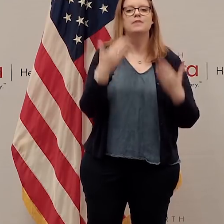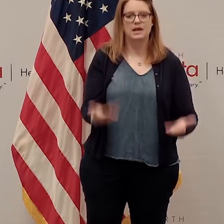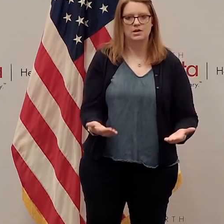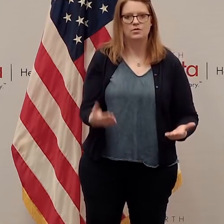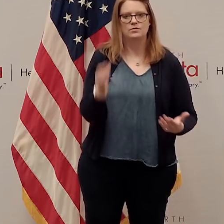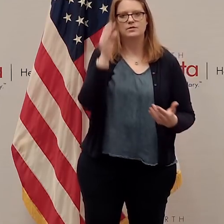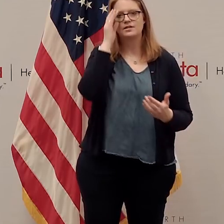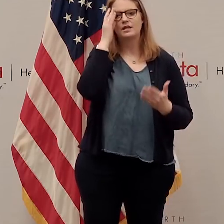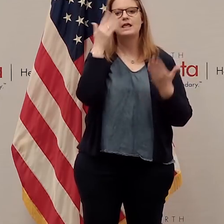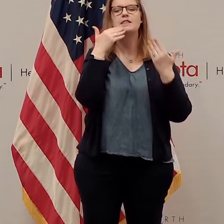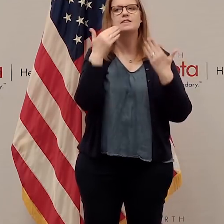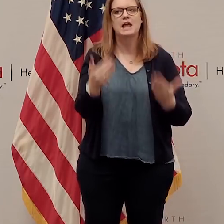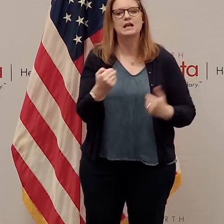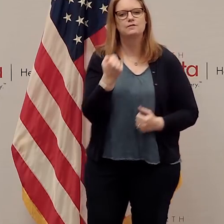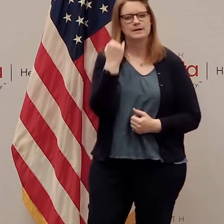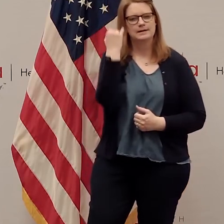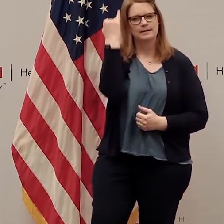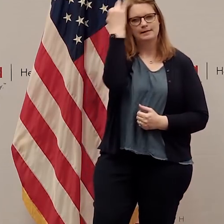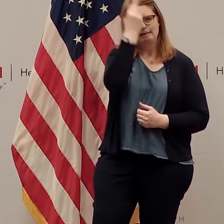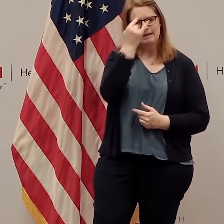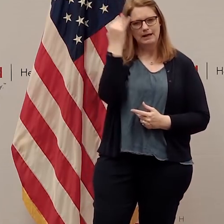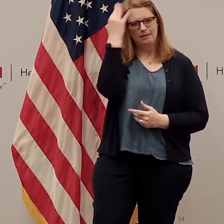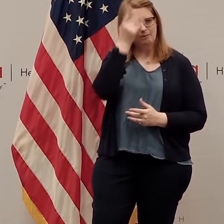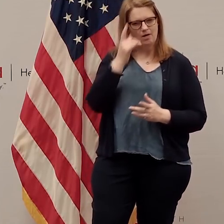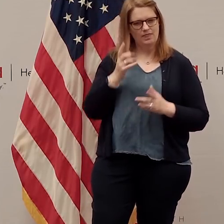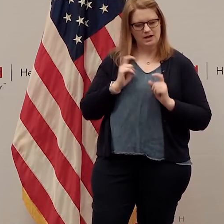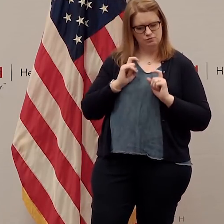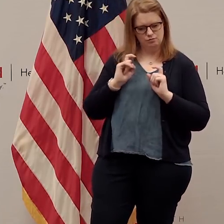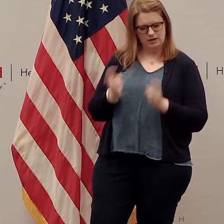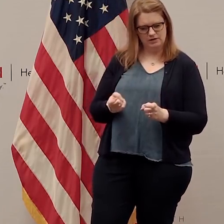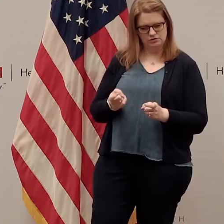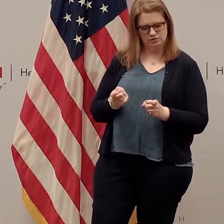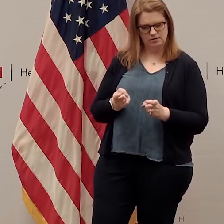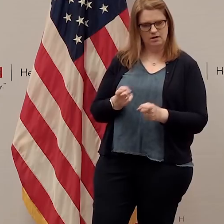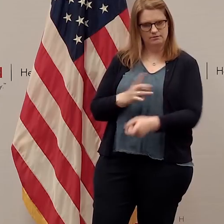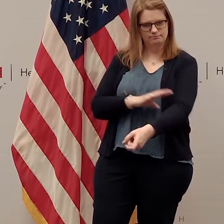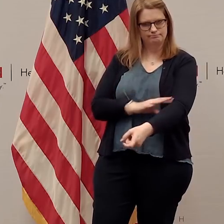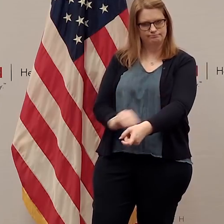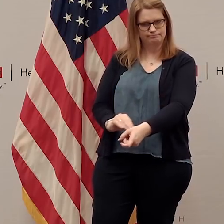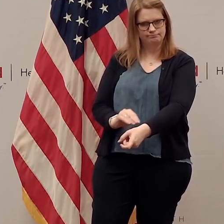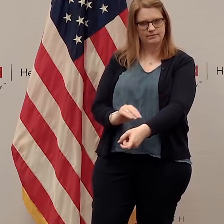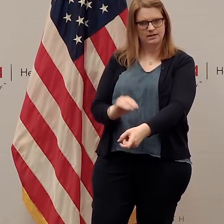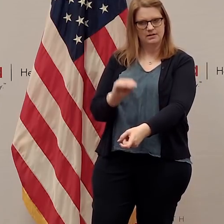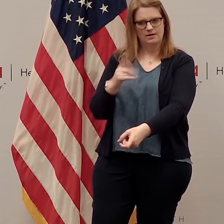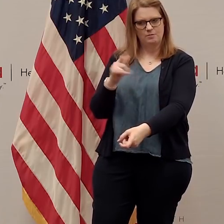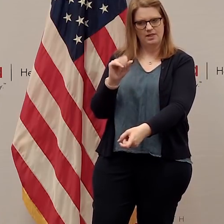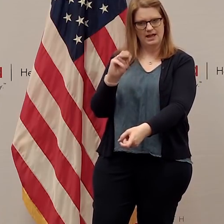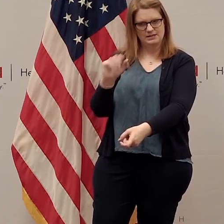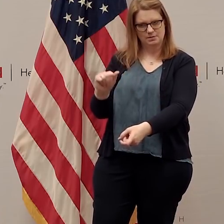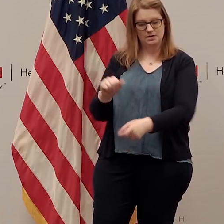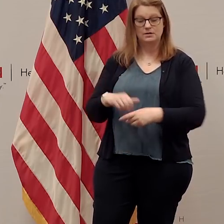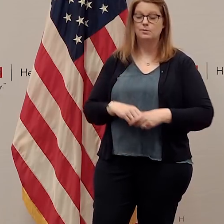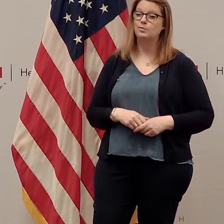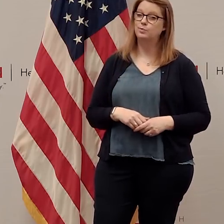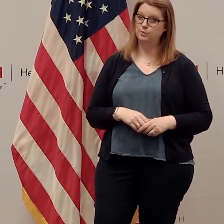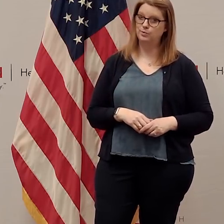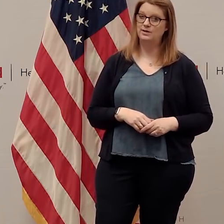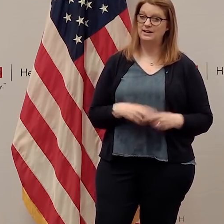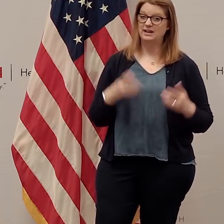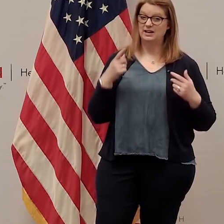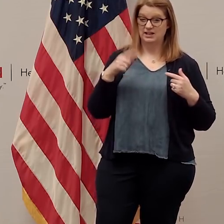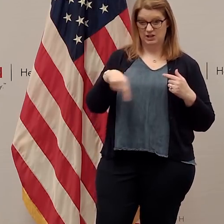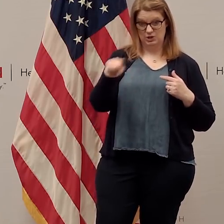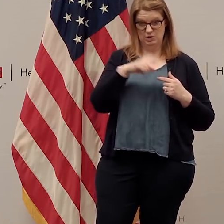advance for considering convalescent plasma donation. I recognize this is a big ask as you're recovering